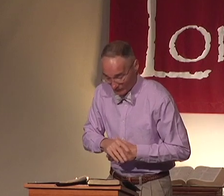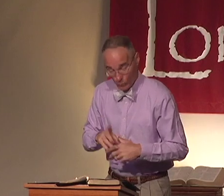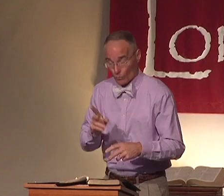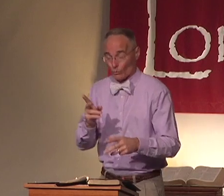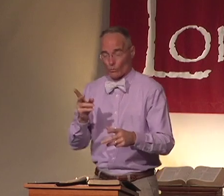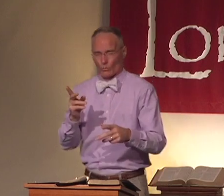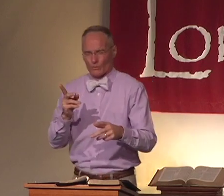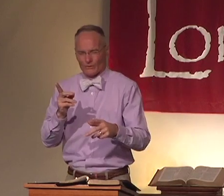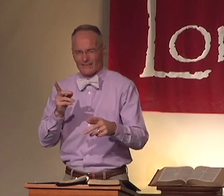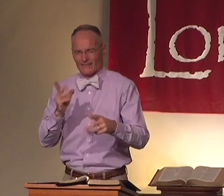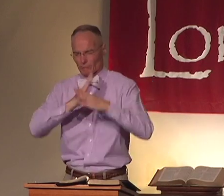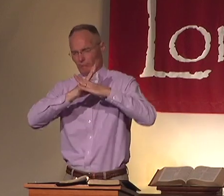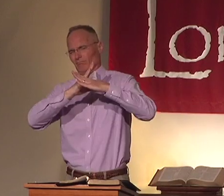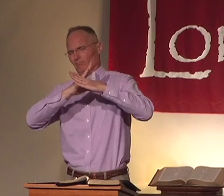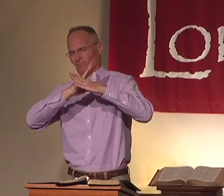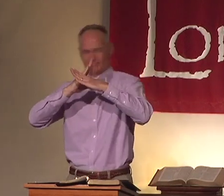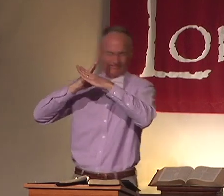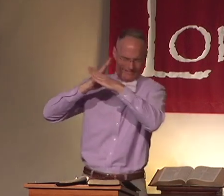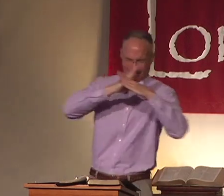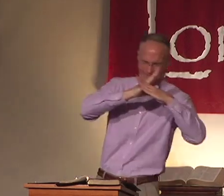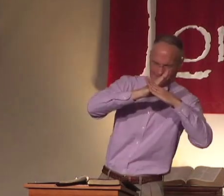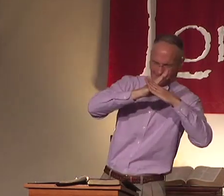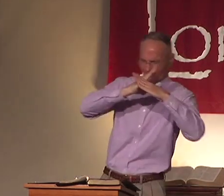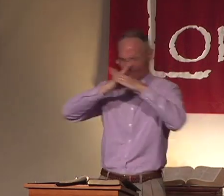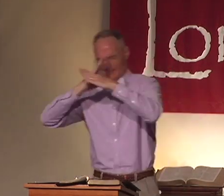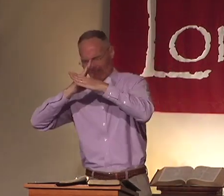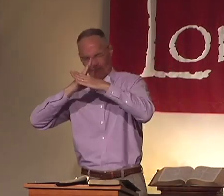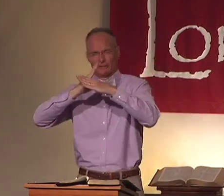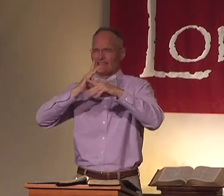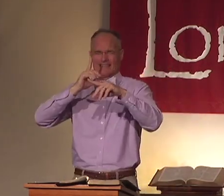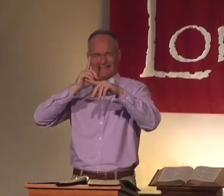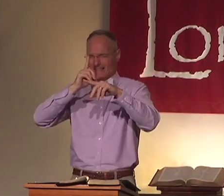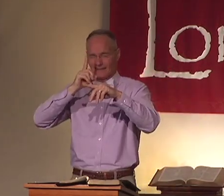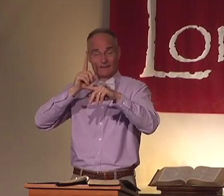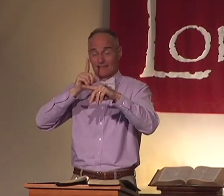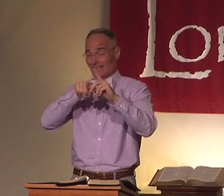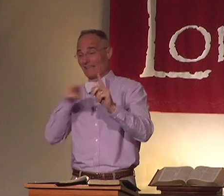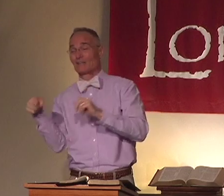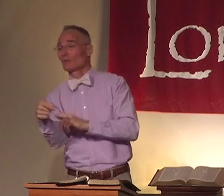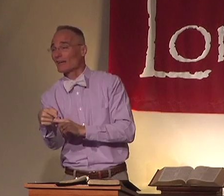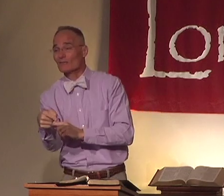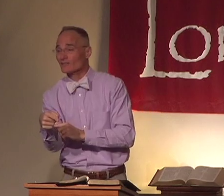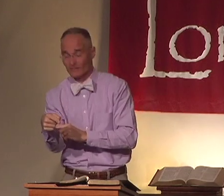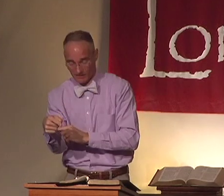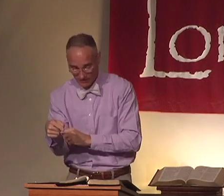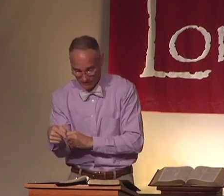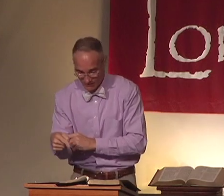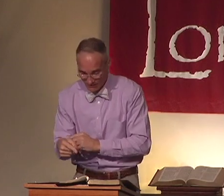happened. But it's a barrier. We can't get past it. We can't get around